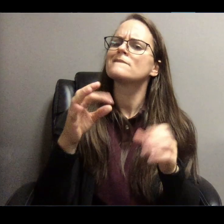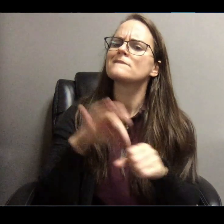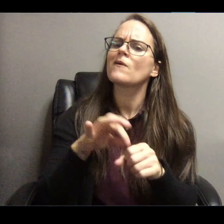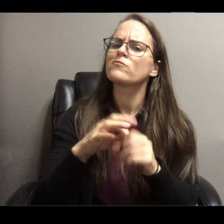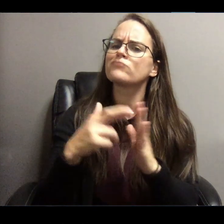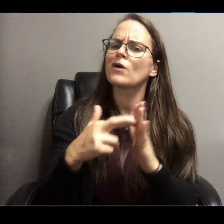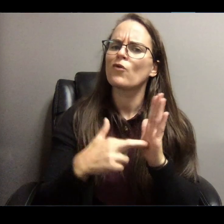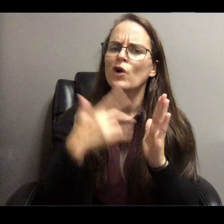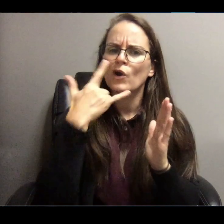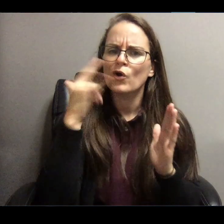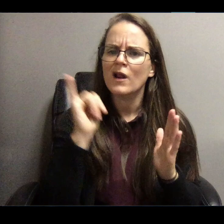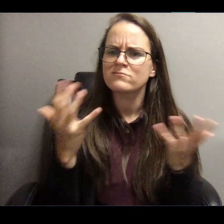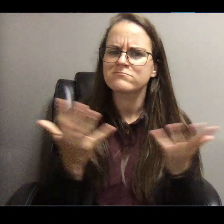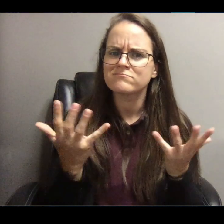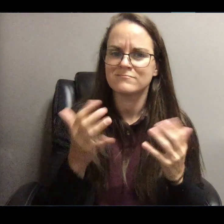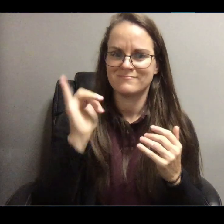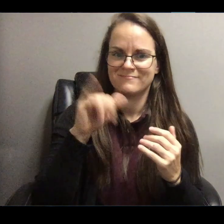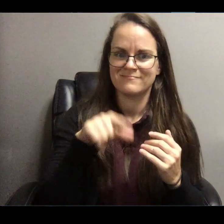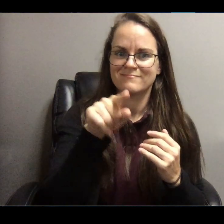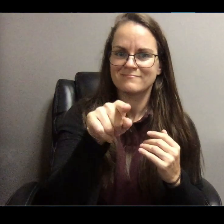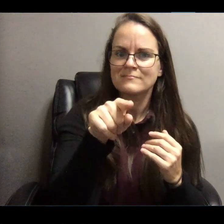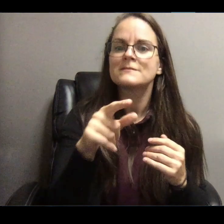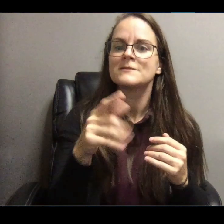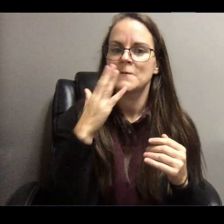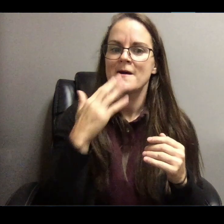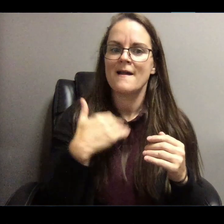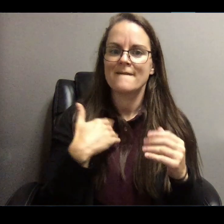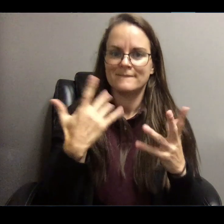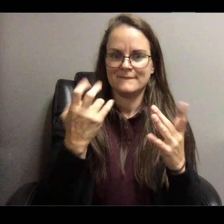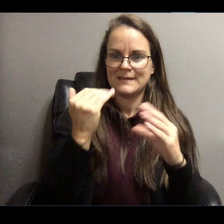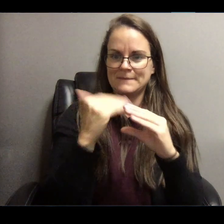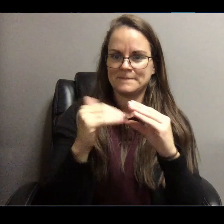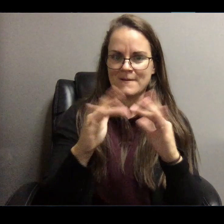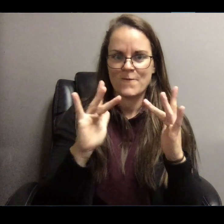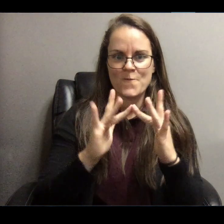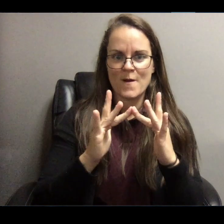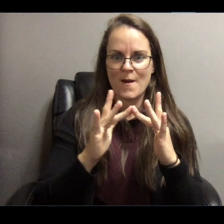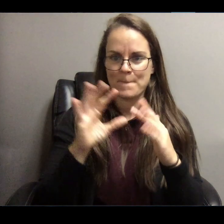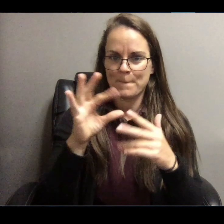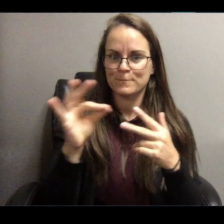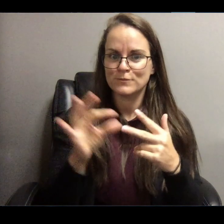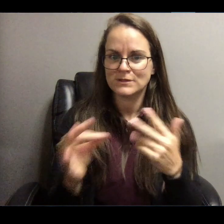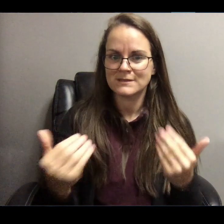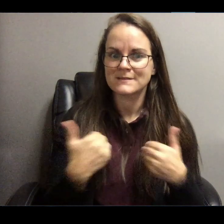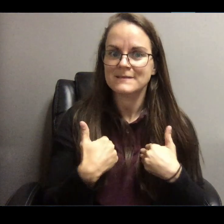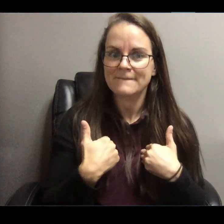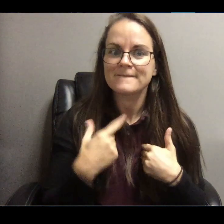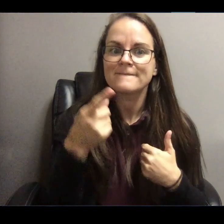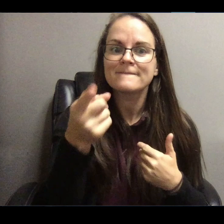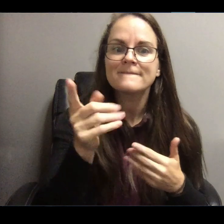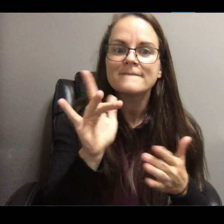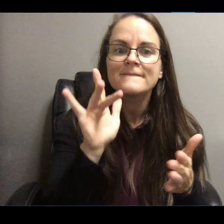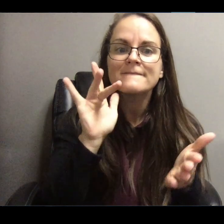Some information on voter registration. There are some options to get registered to